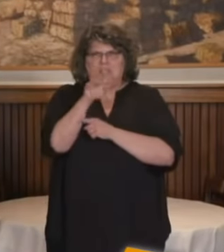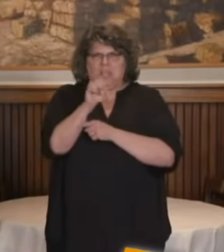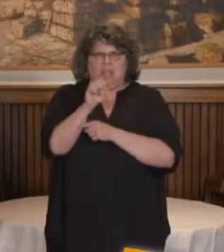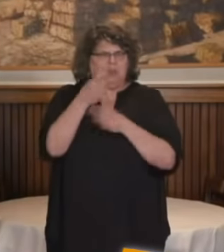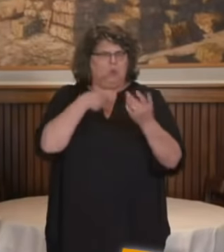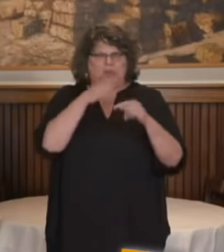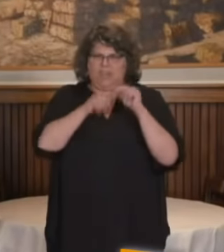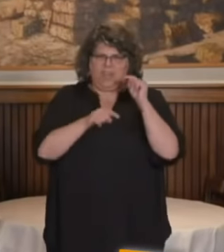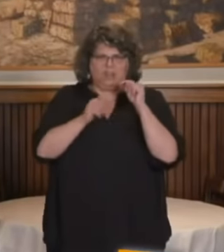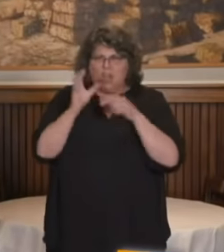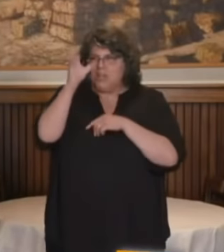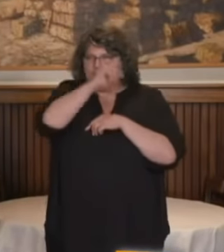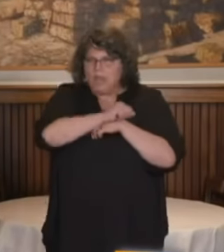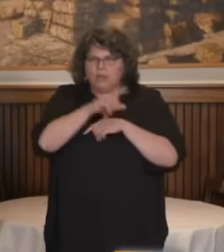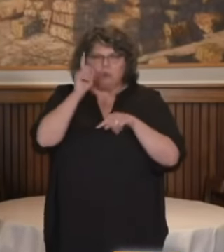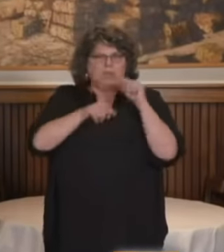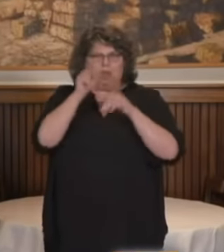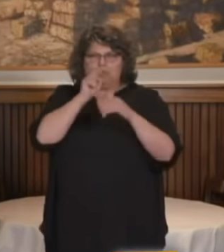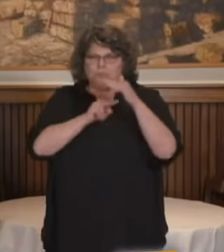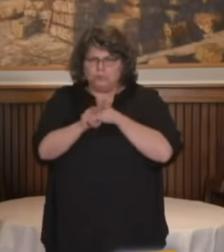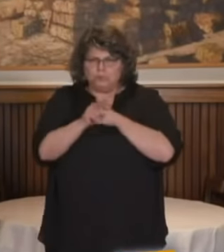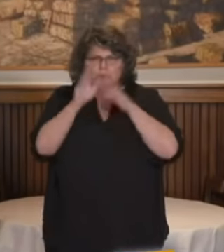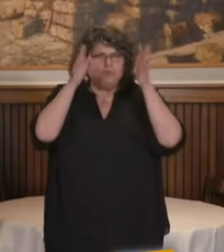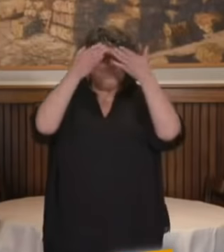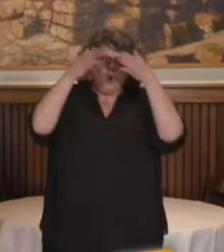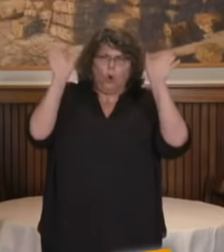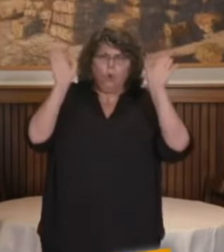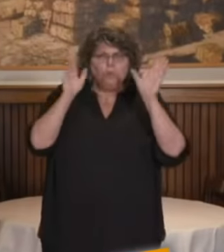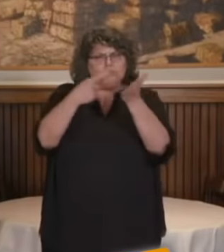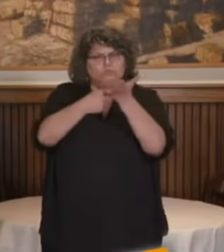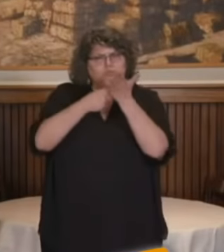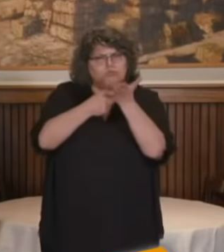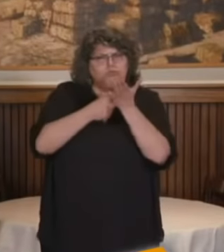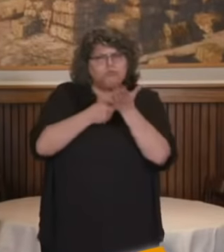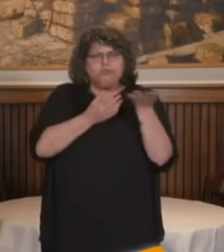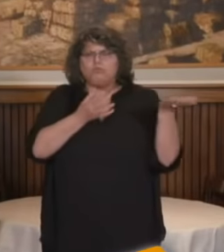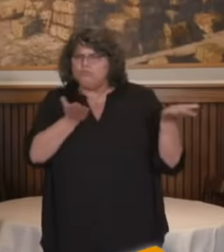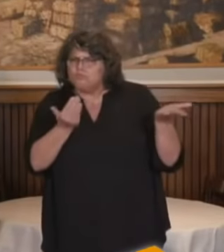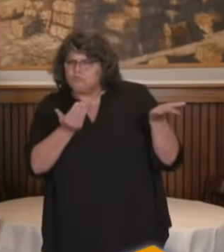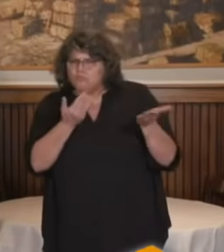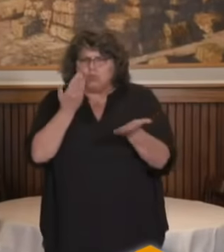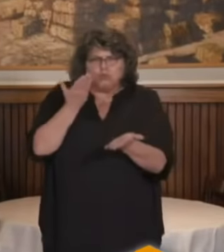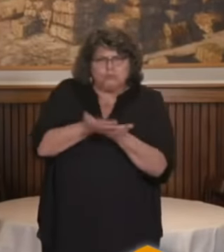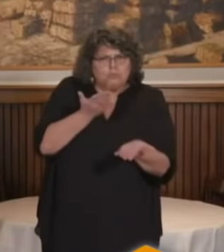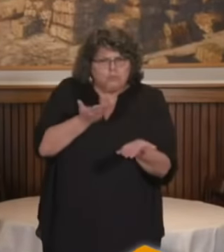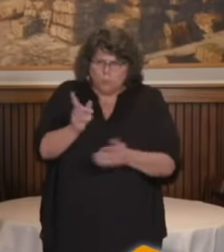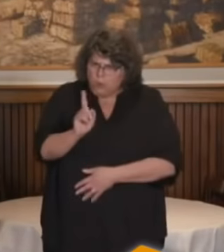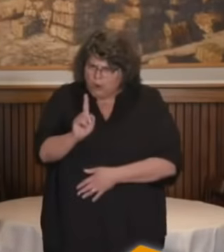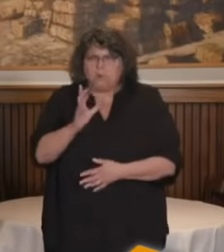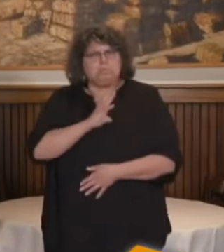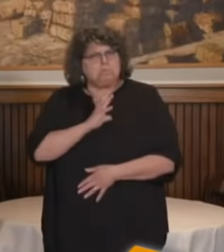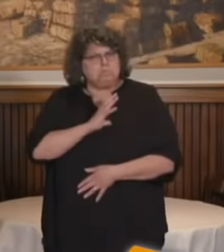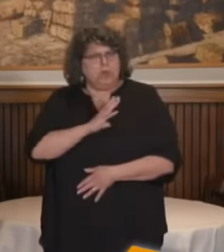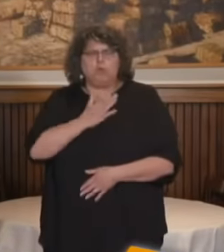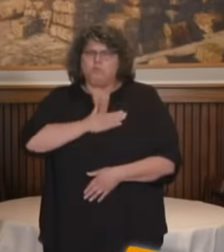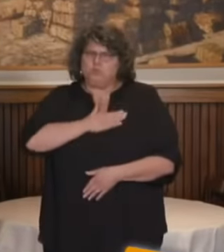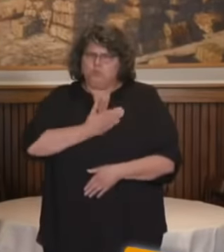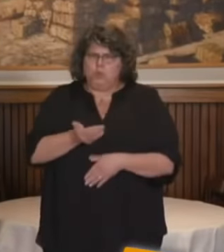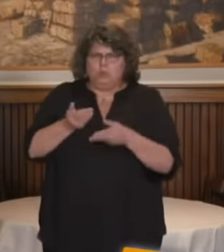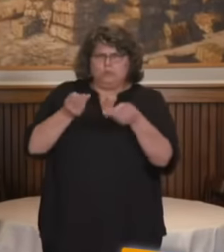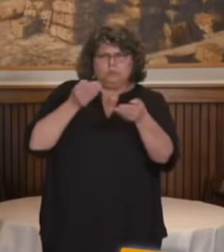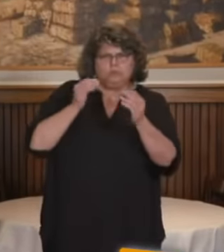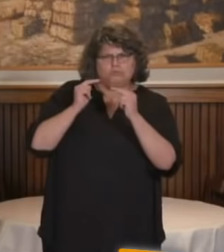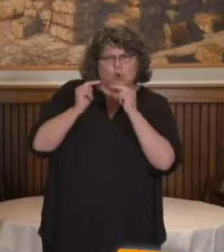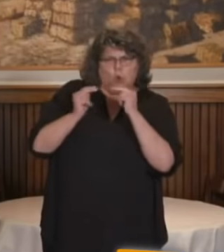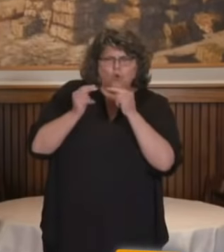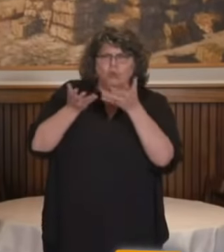presuppose anything. We are open argument, we're interested in evidence, and we are engaged in two-way conversations